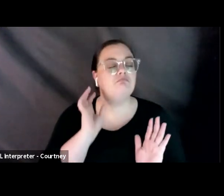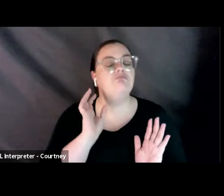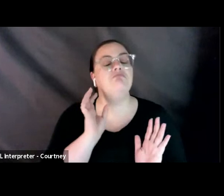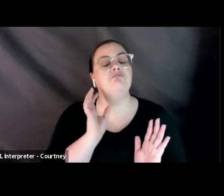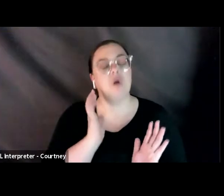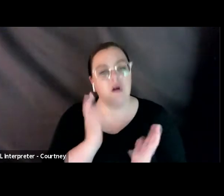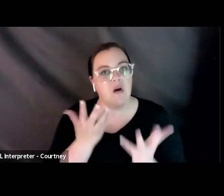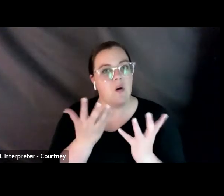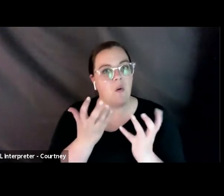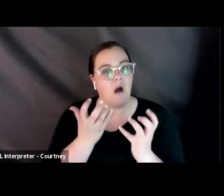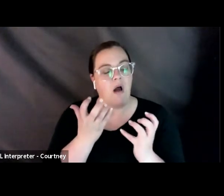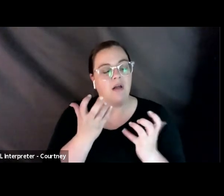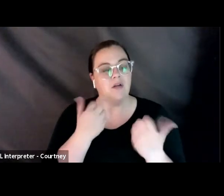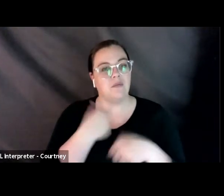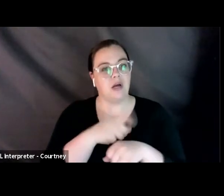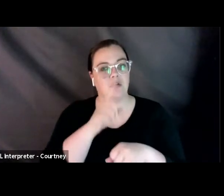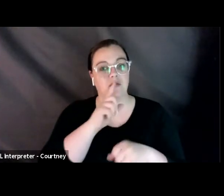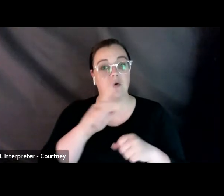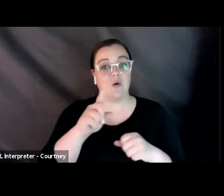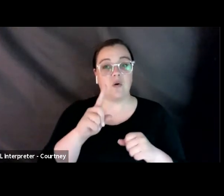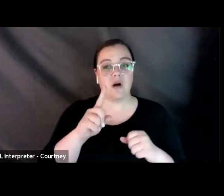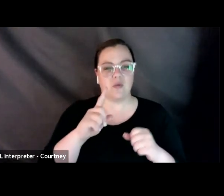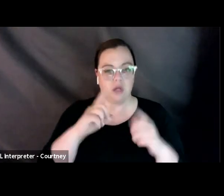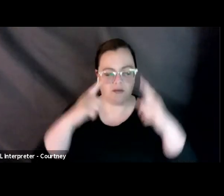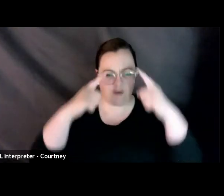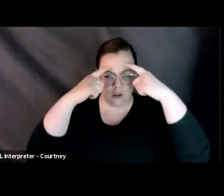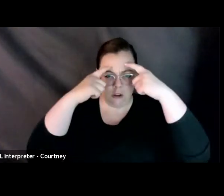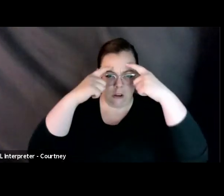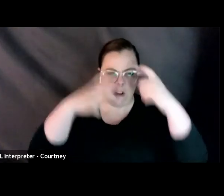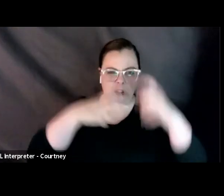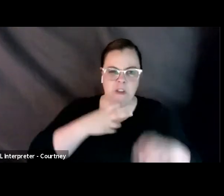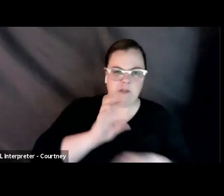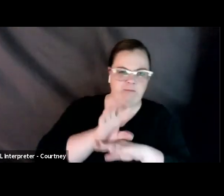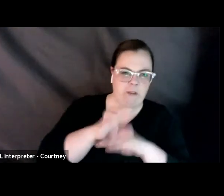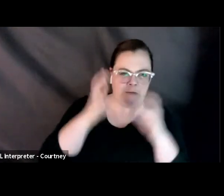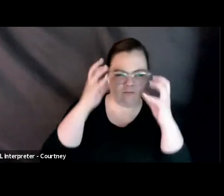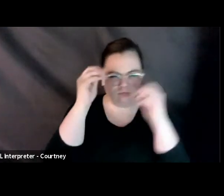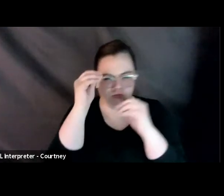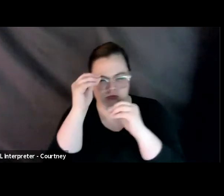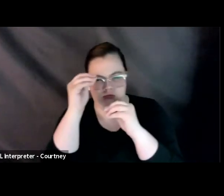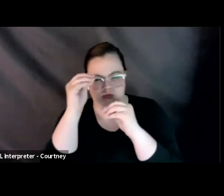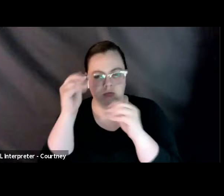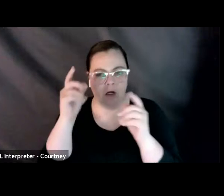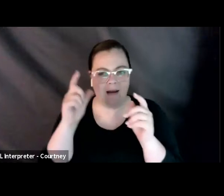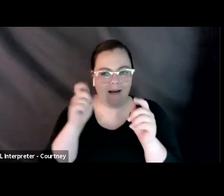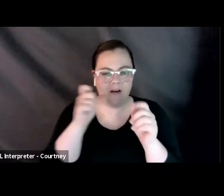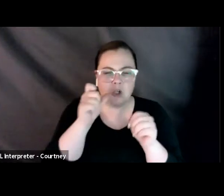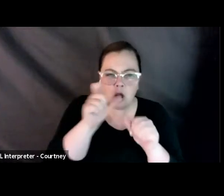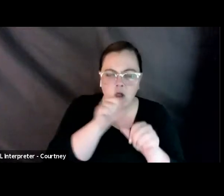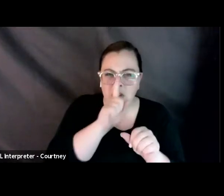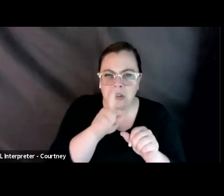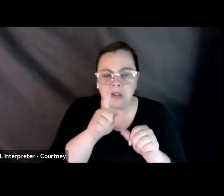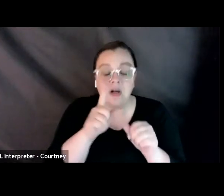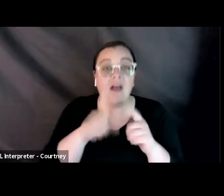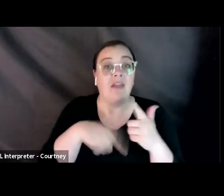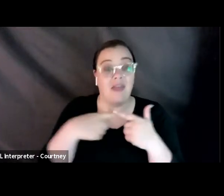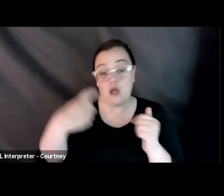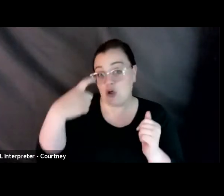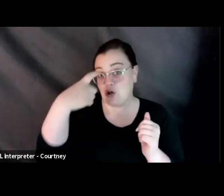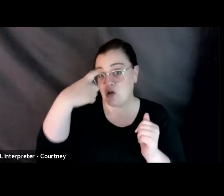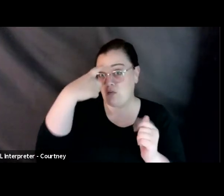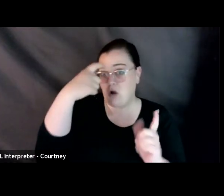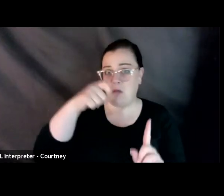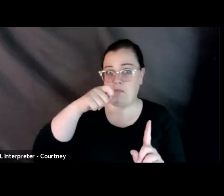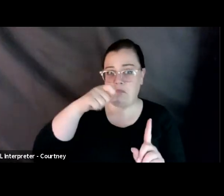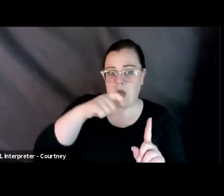Because what happens is if you stress out your forehead, like you're unsure, that sends a message to your brain that